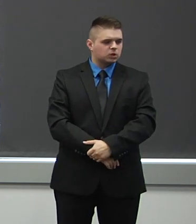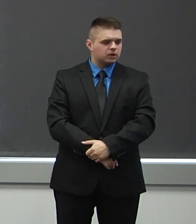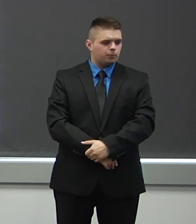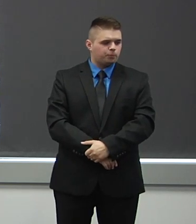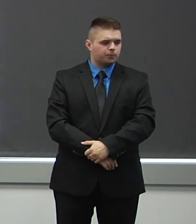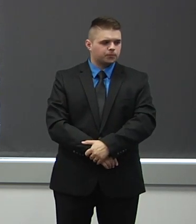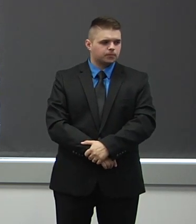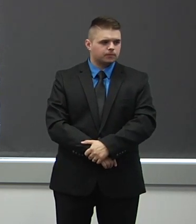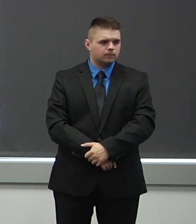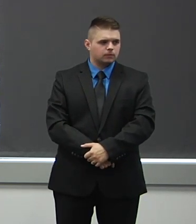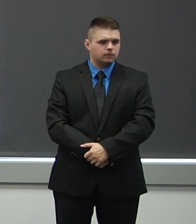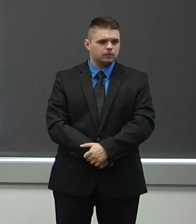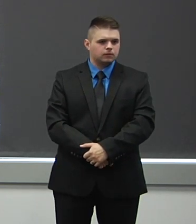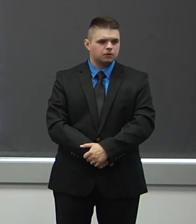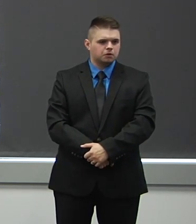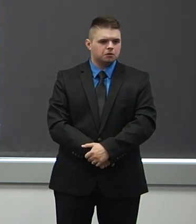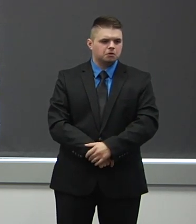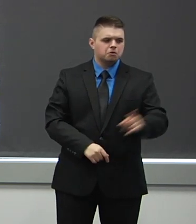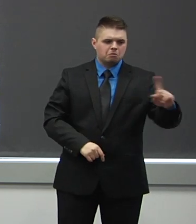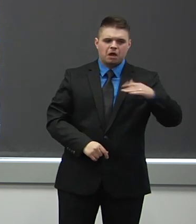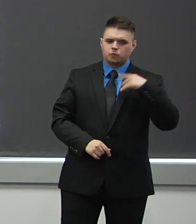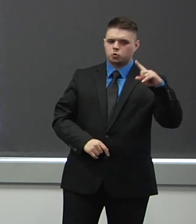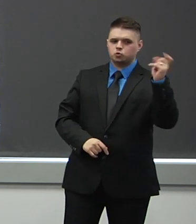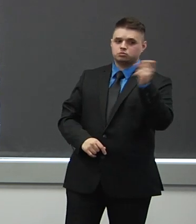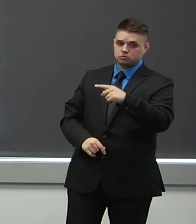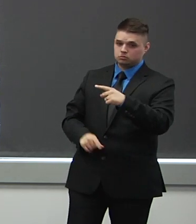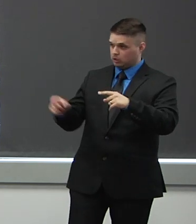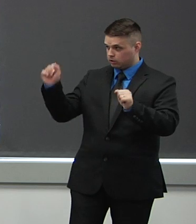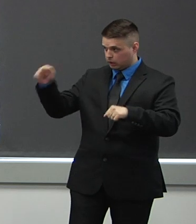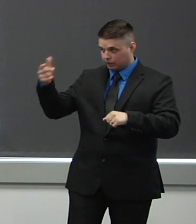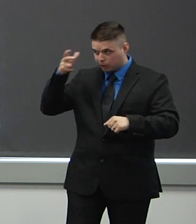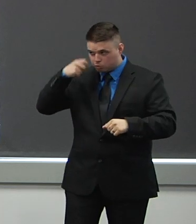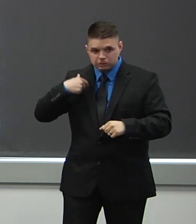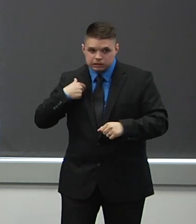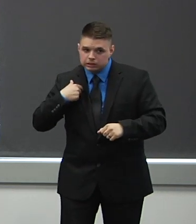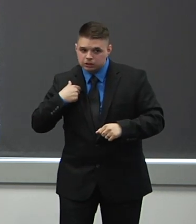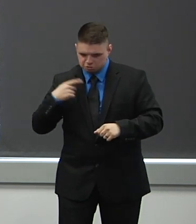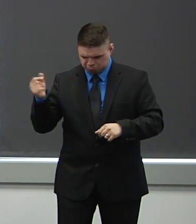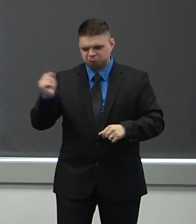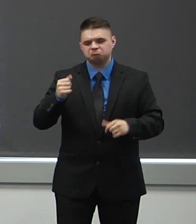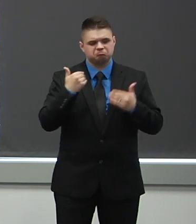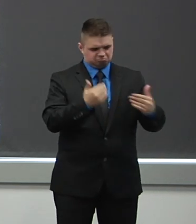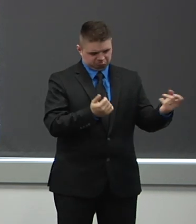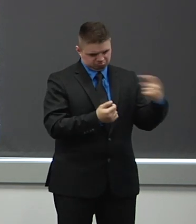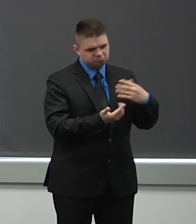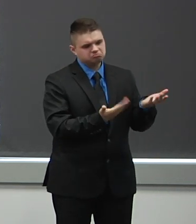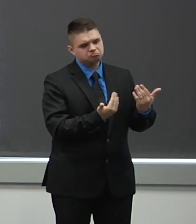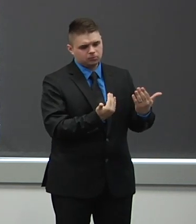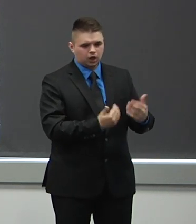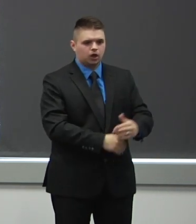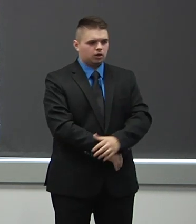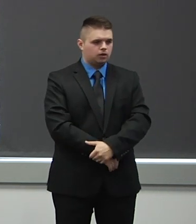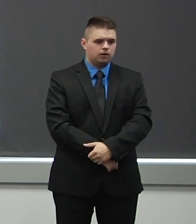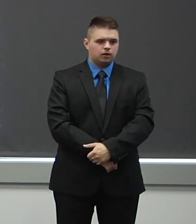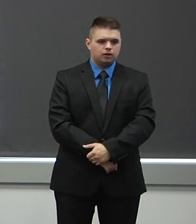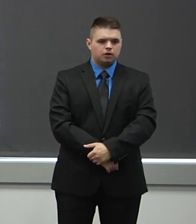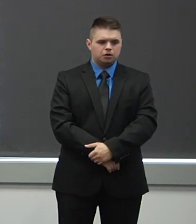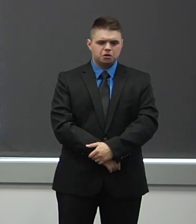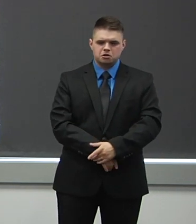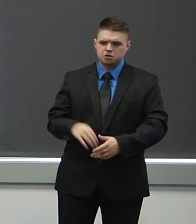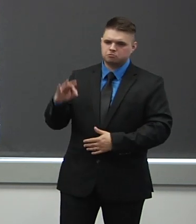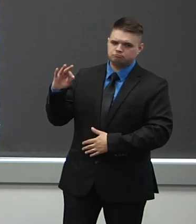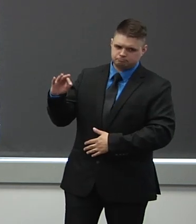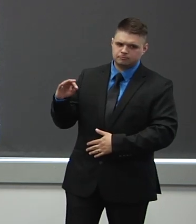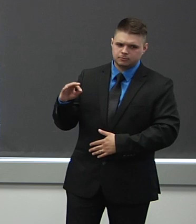I have a question. Can you hear me? Yes, we can hear you. Go ahead. Oh, good. Julia Silverman